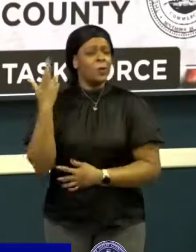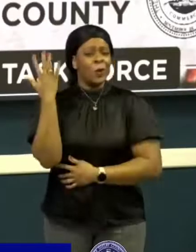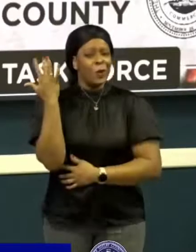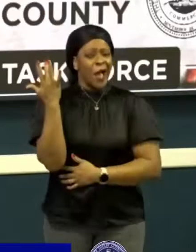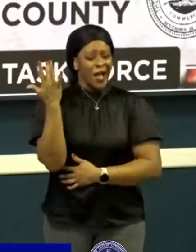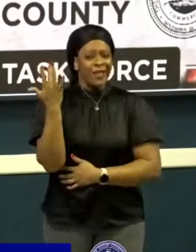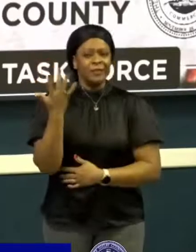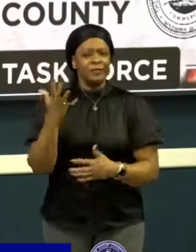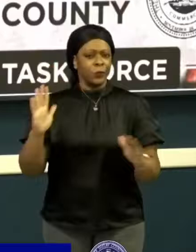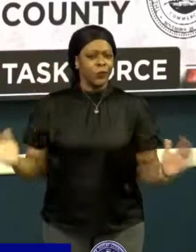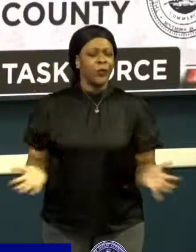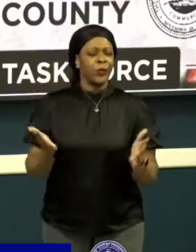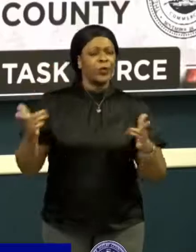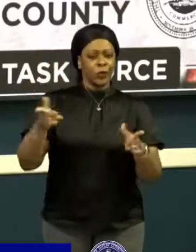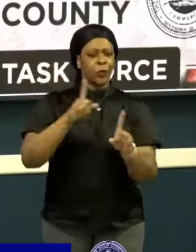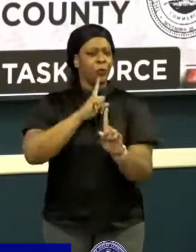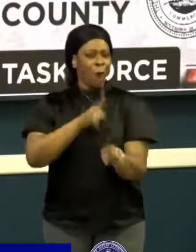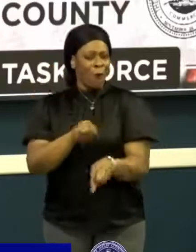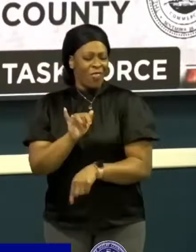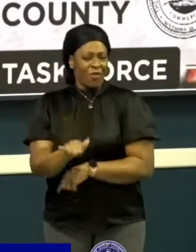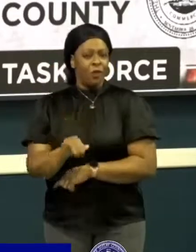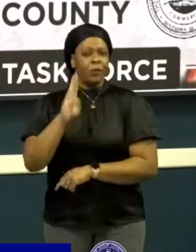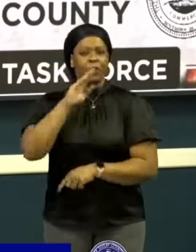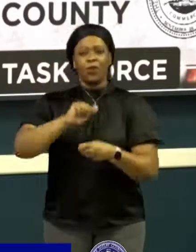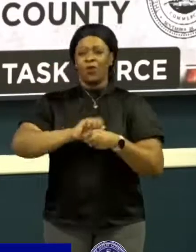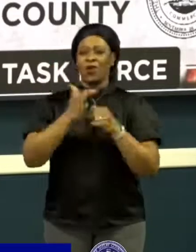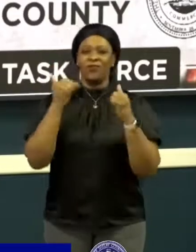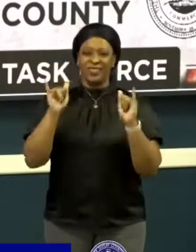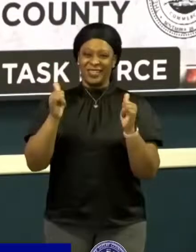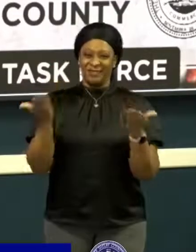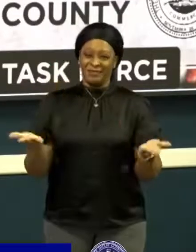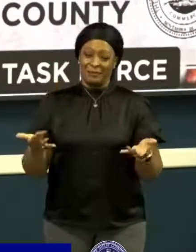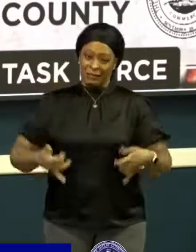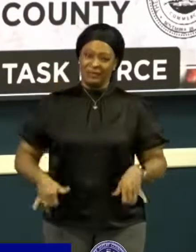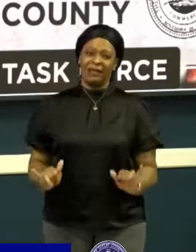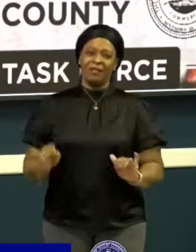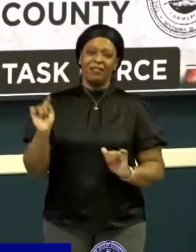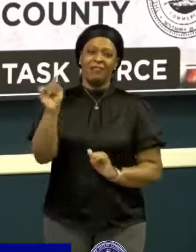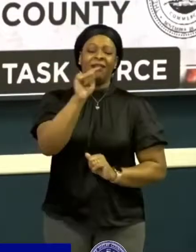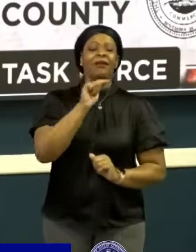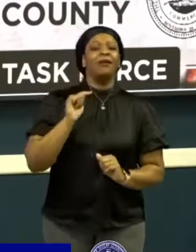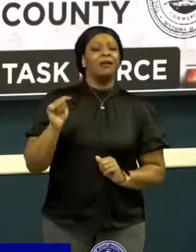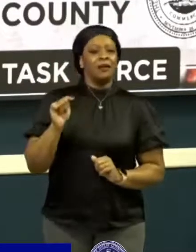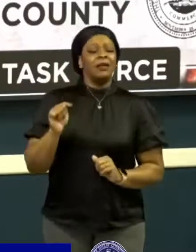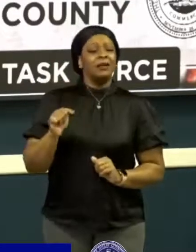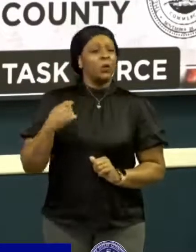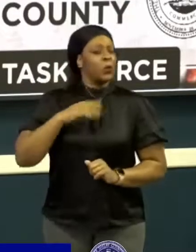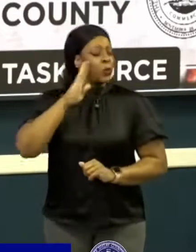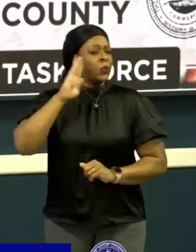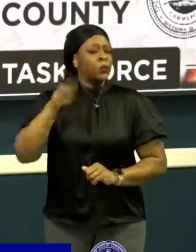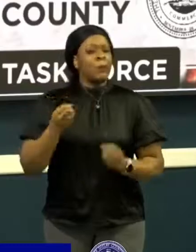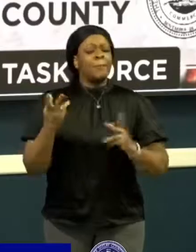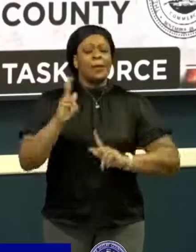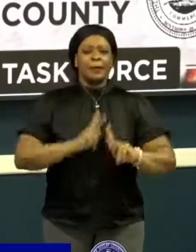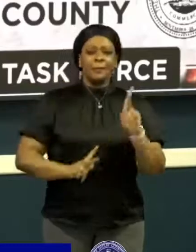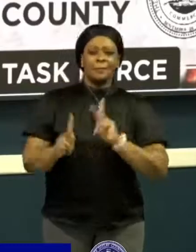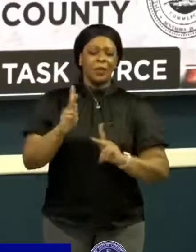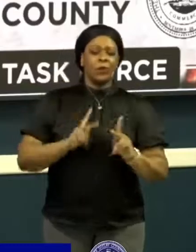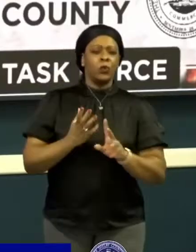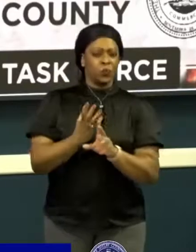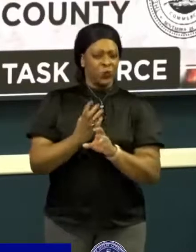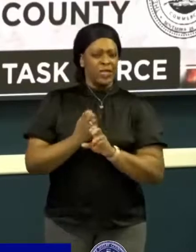why we want to encourage this is because we know that COVID is still with us. And so, and we know that a lot of people have